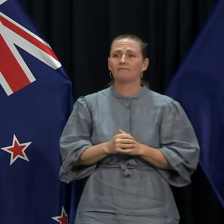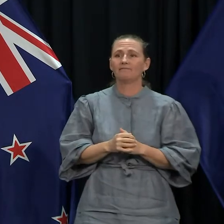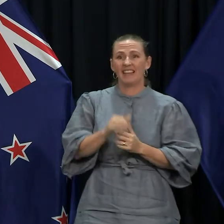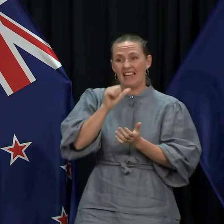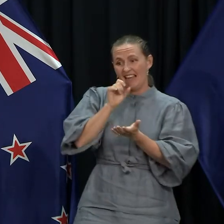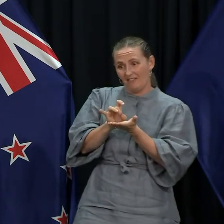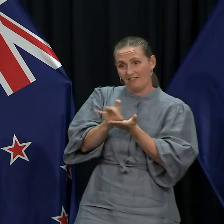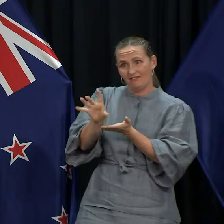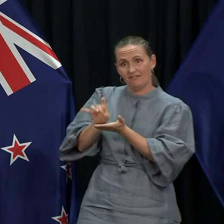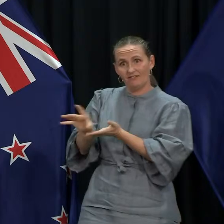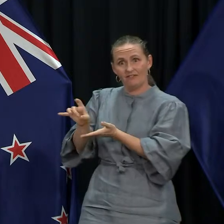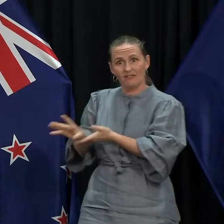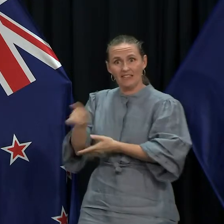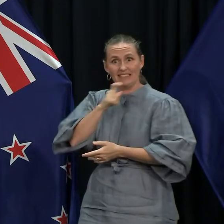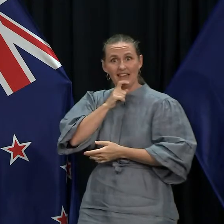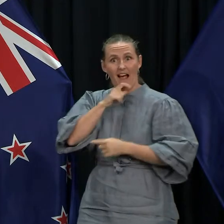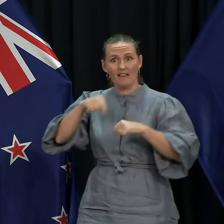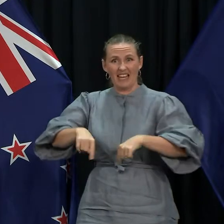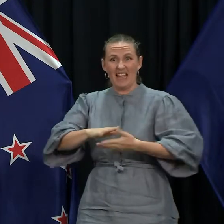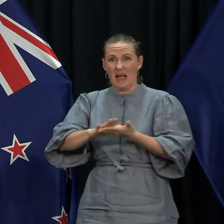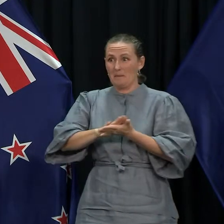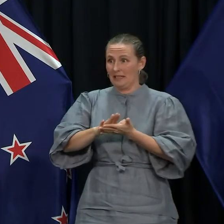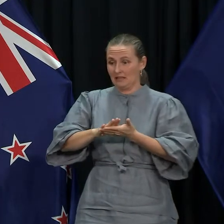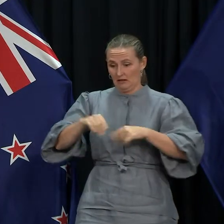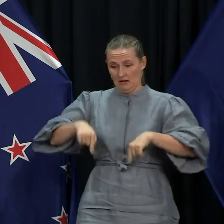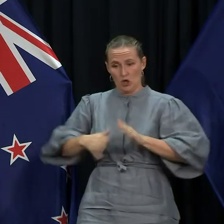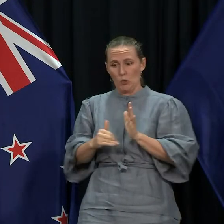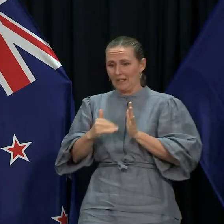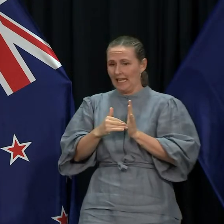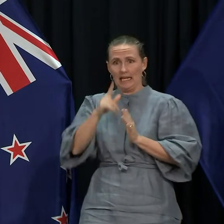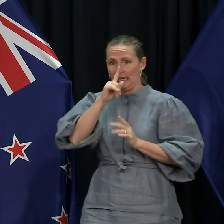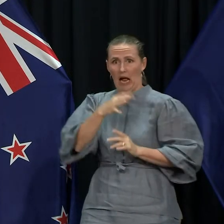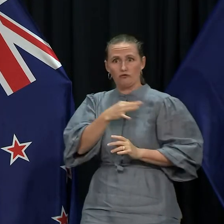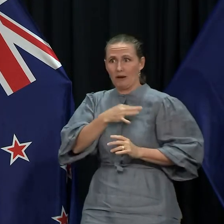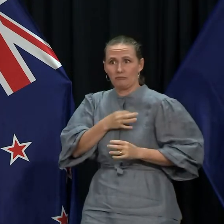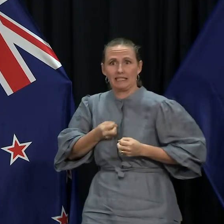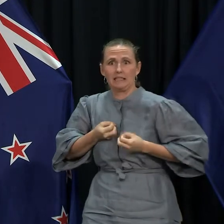that also means that you lose your representation in those countries.